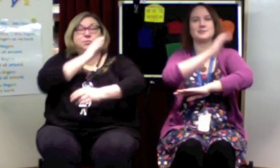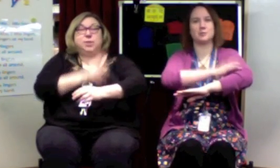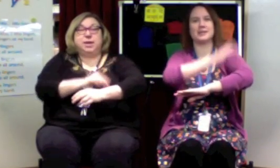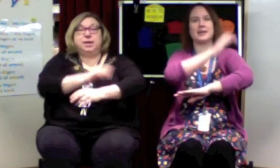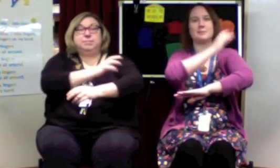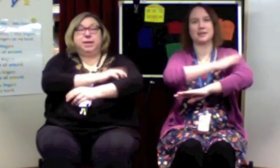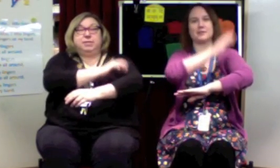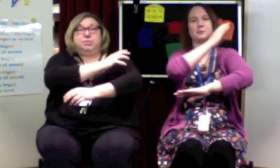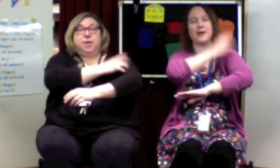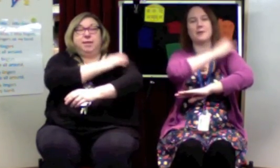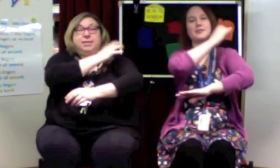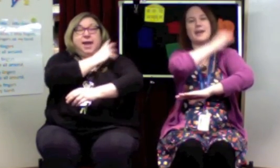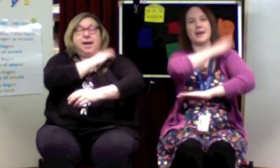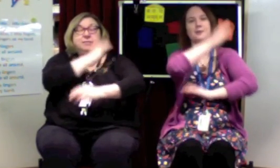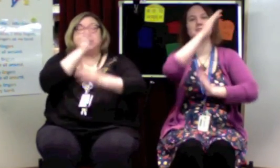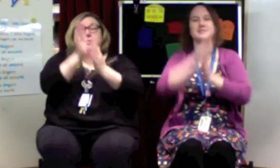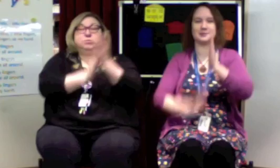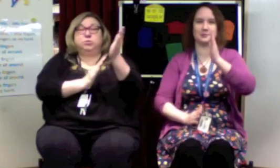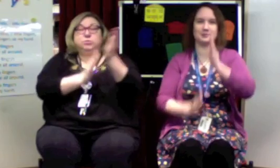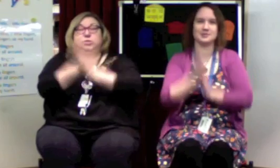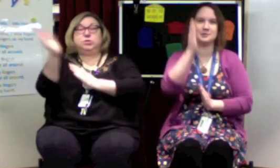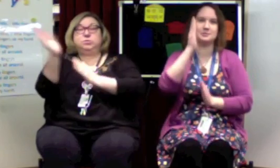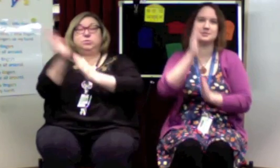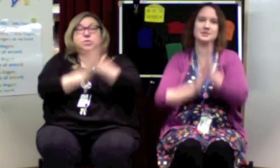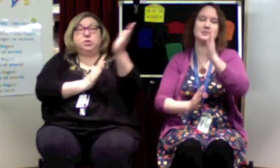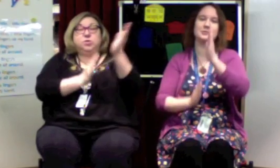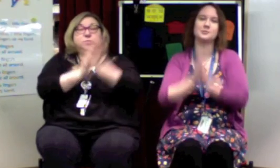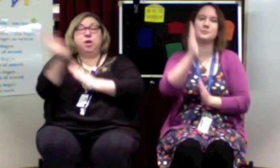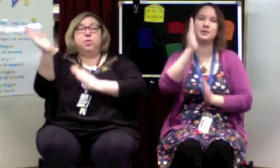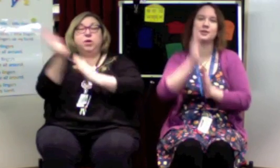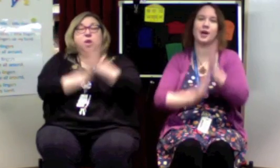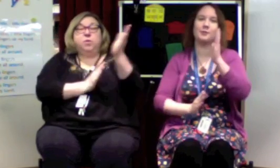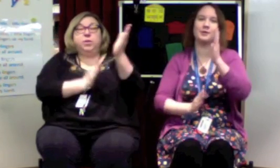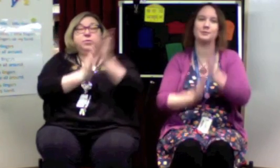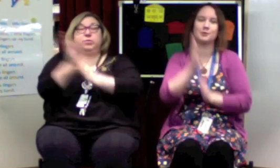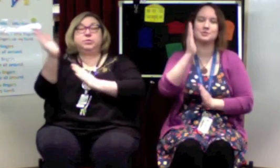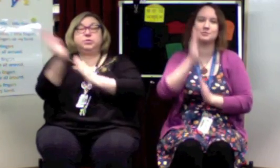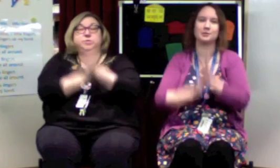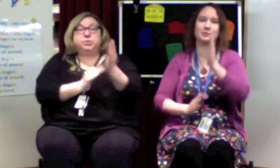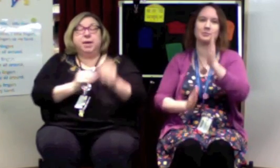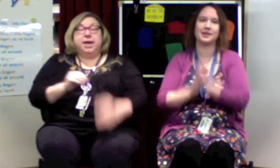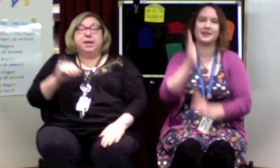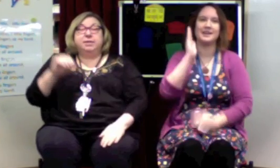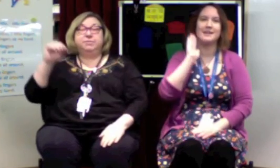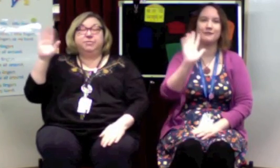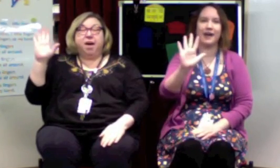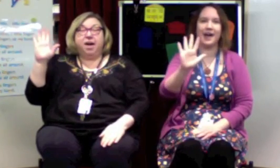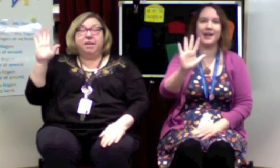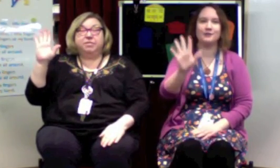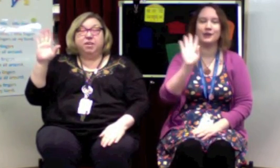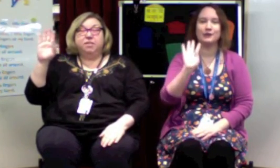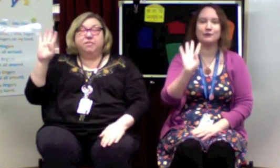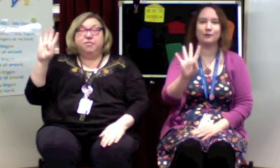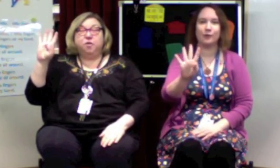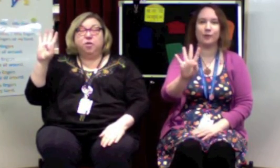we can play throughout the house. Zoom, zoom, zoom, we're going room to room. In five, four,